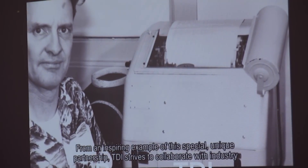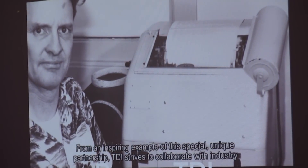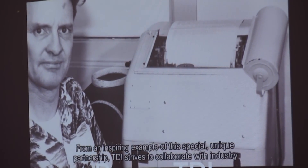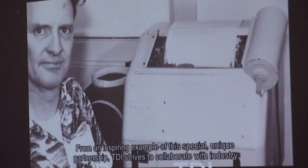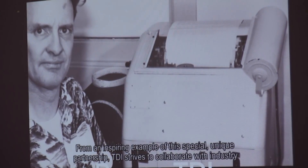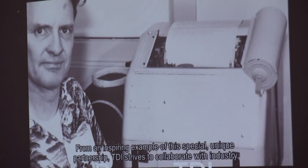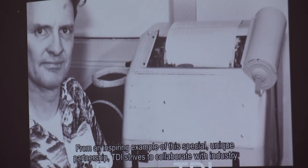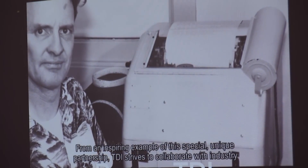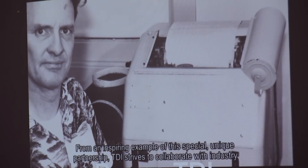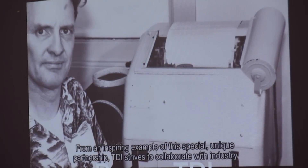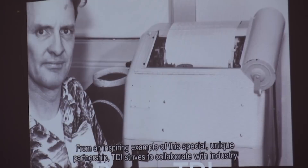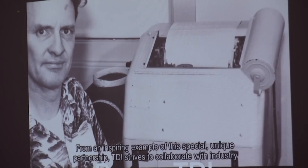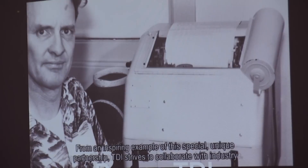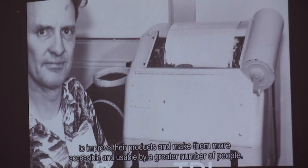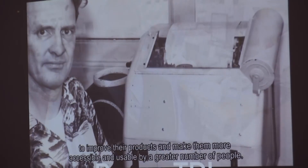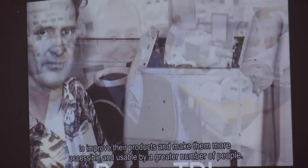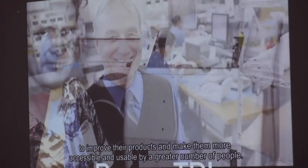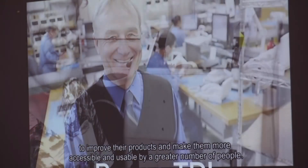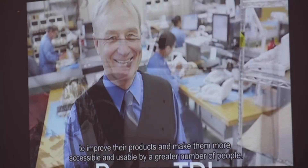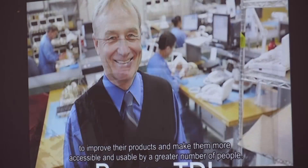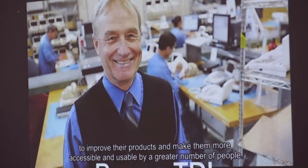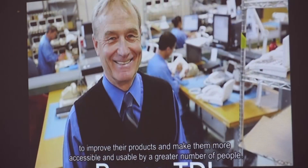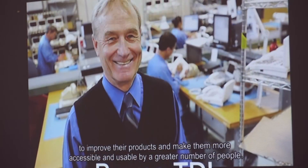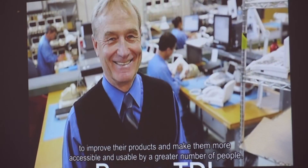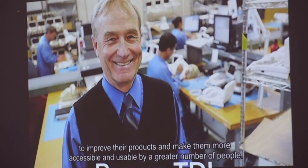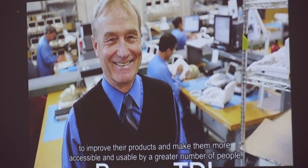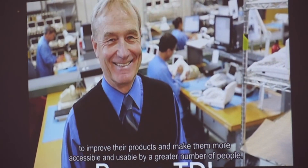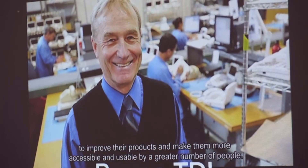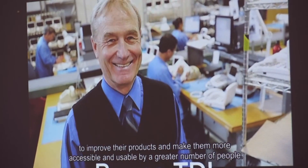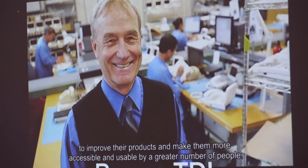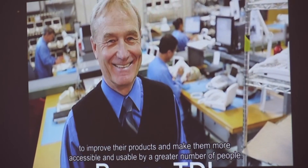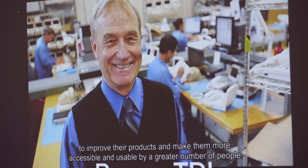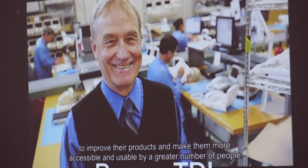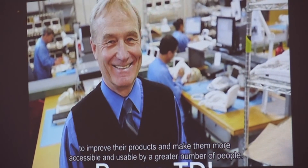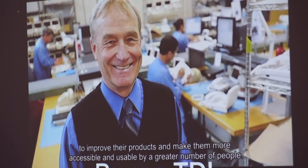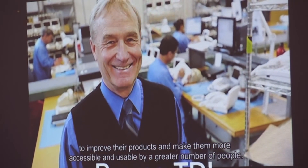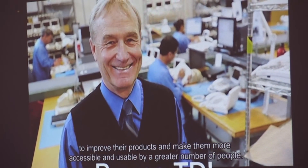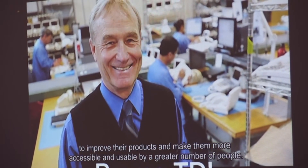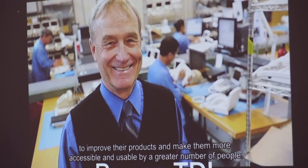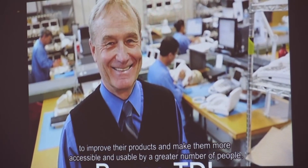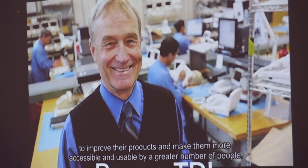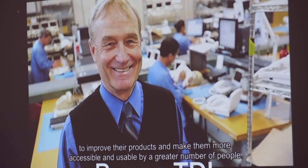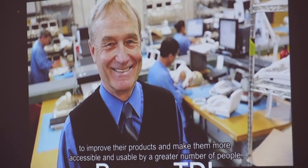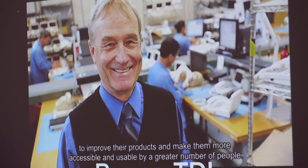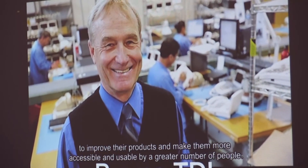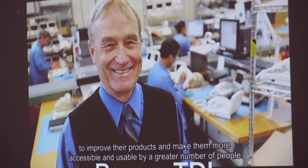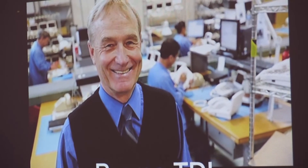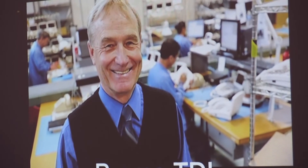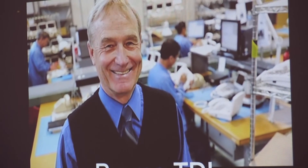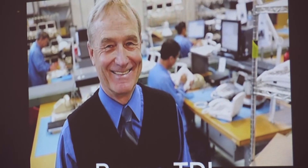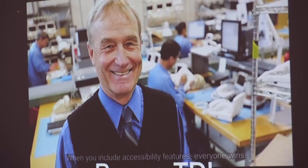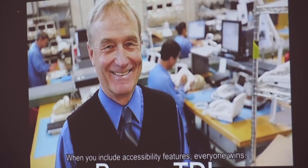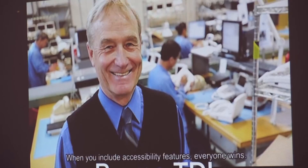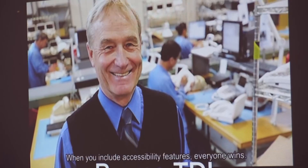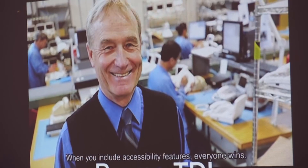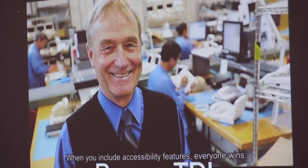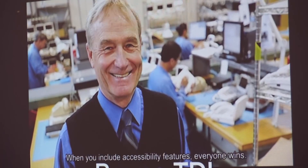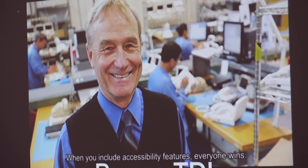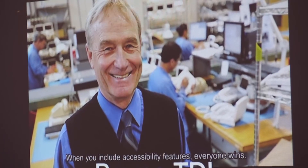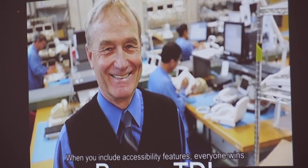strives to collaborate with the industry to improve their products and make them more accessible and usable by a greater number of people. When you include accessibility